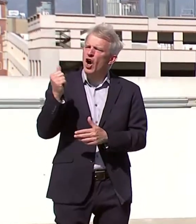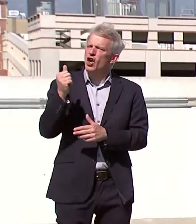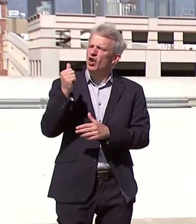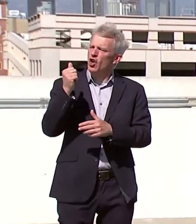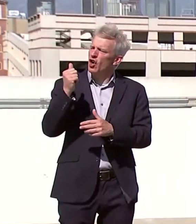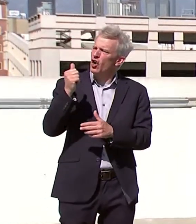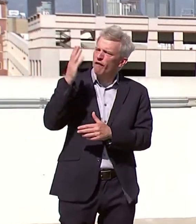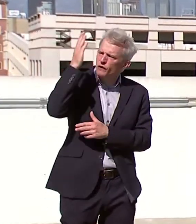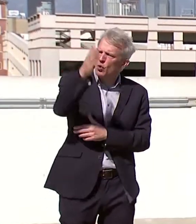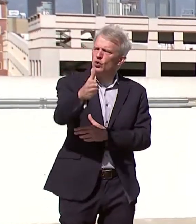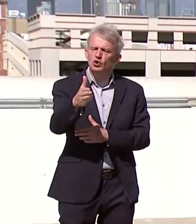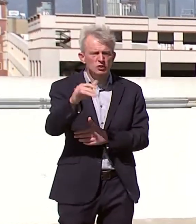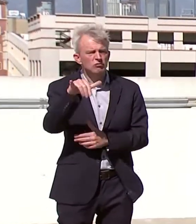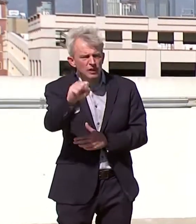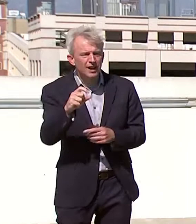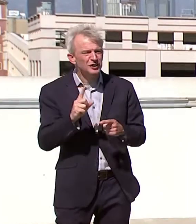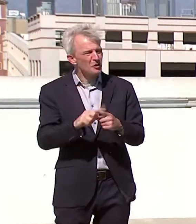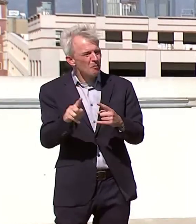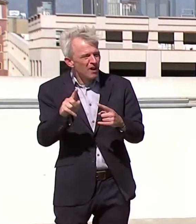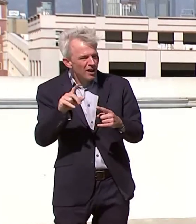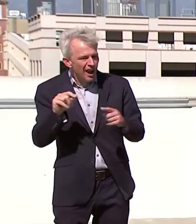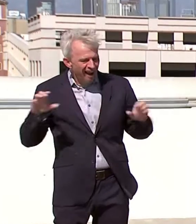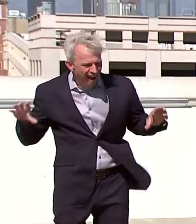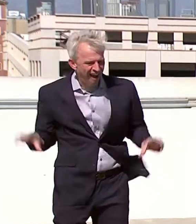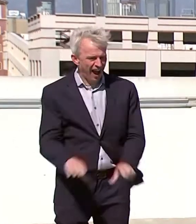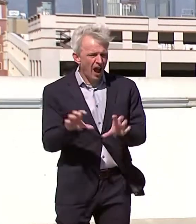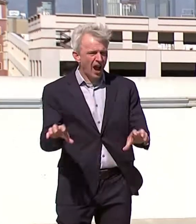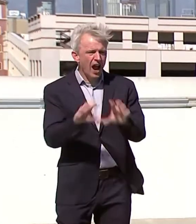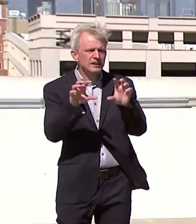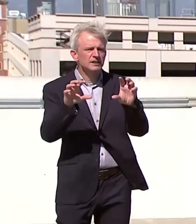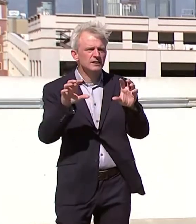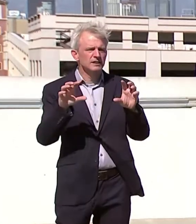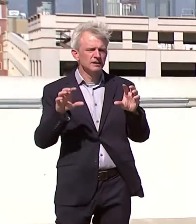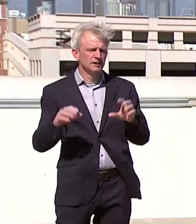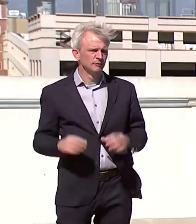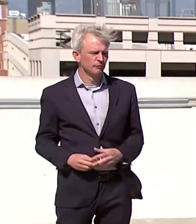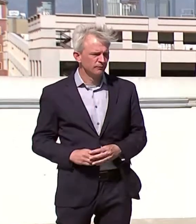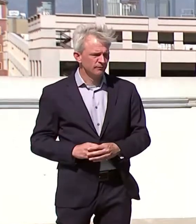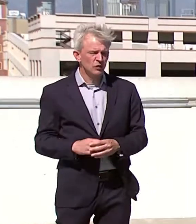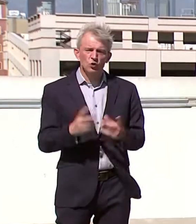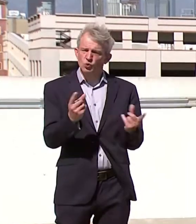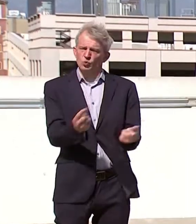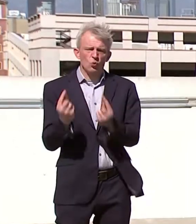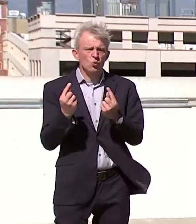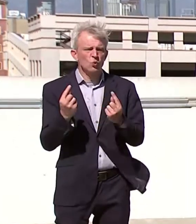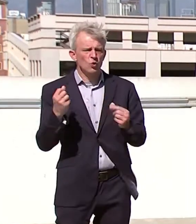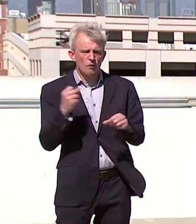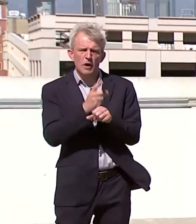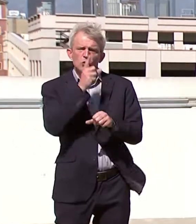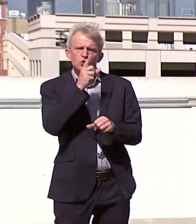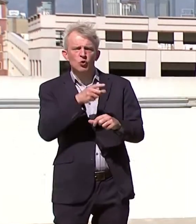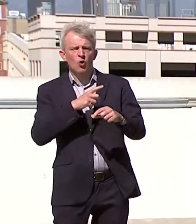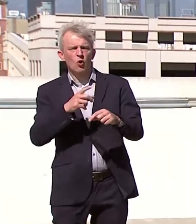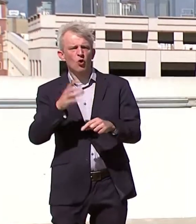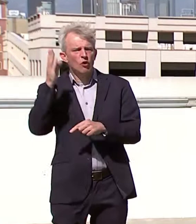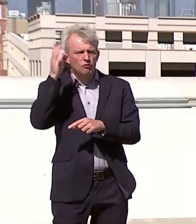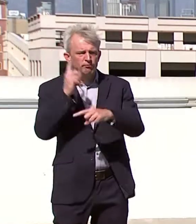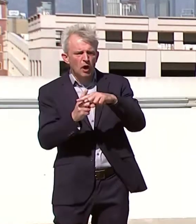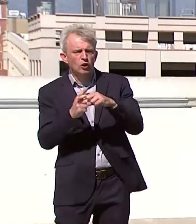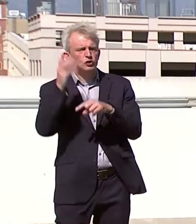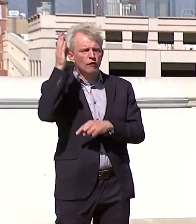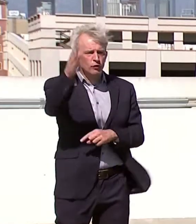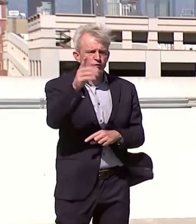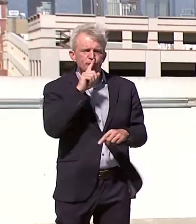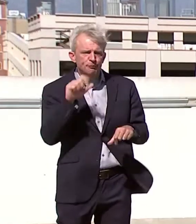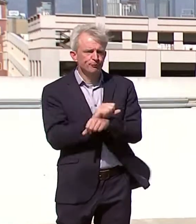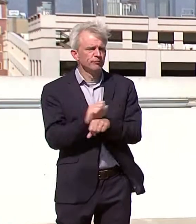we feel in our hearts that hangs on the horizon, but to act to make those better days real. That's